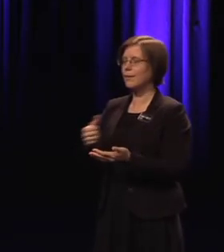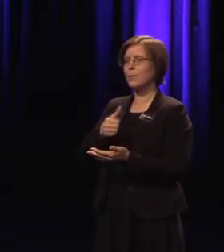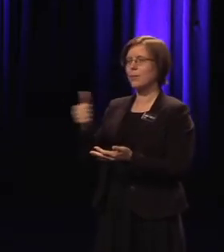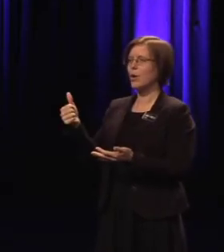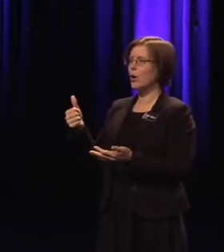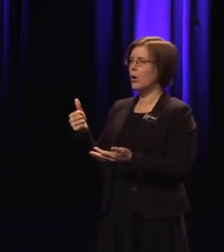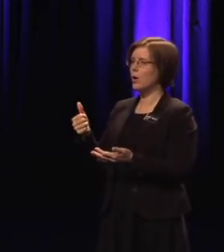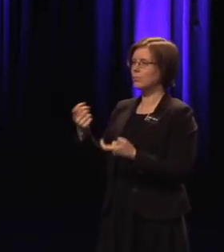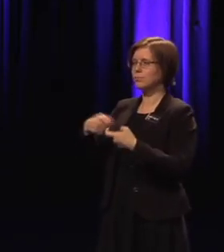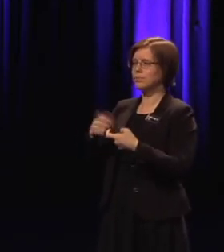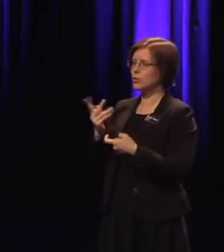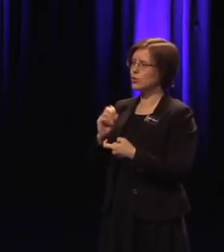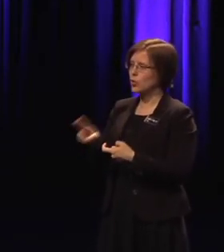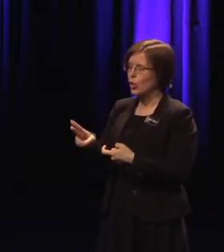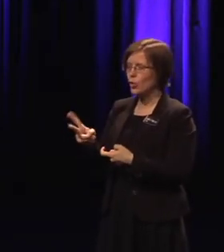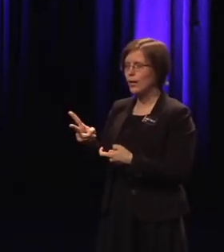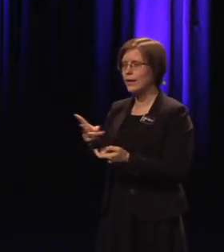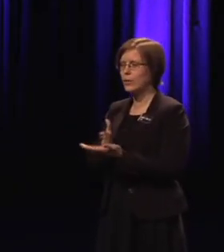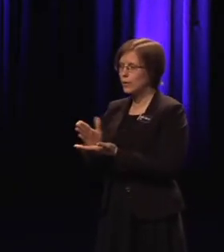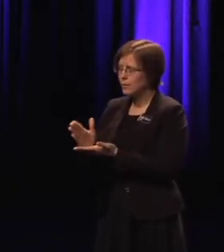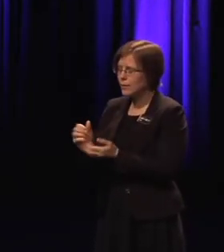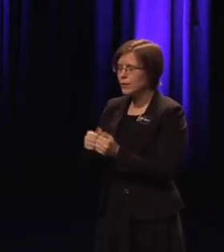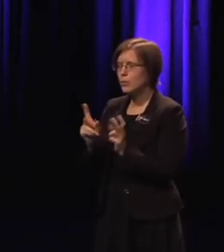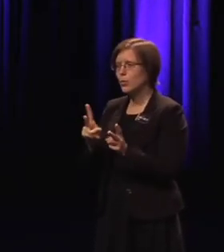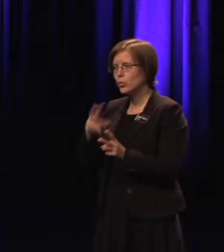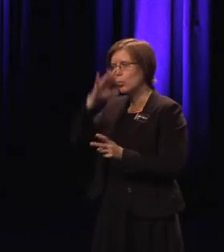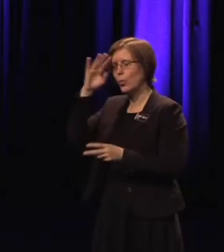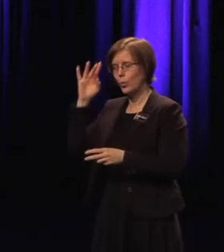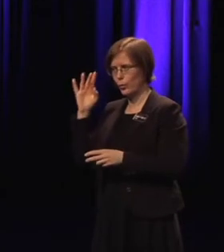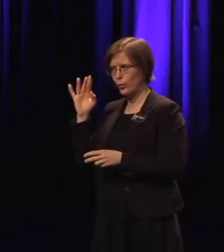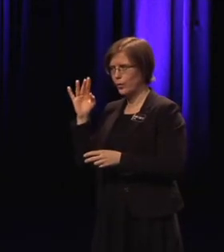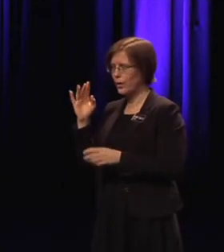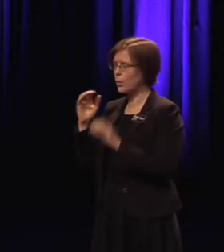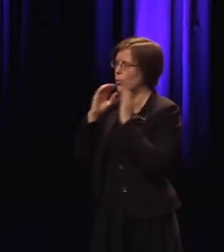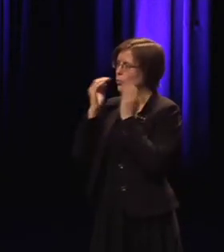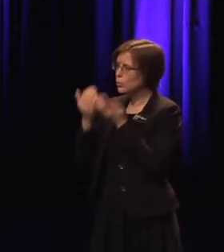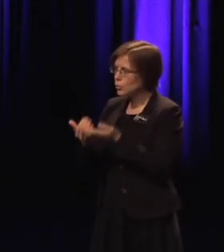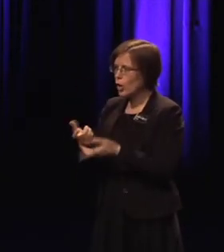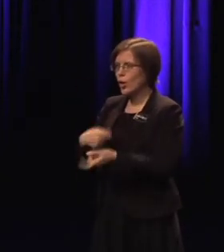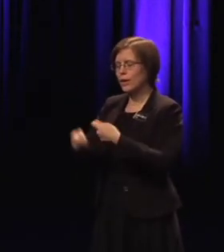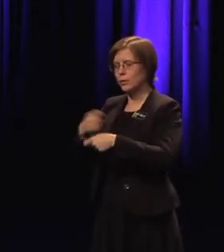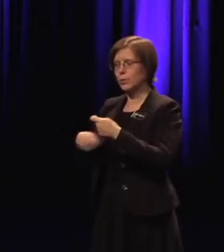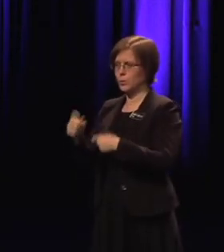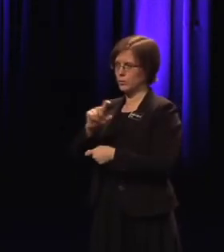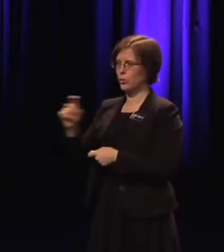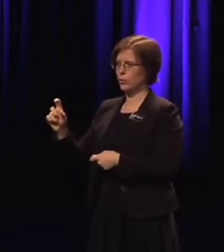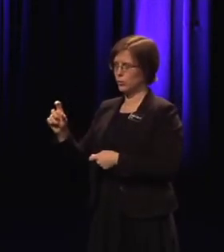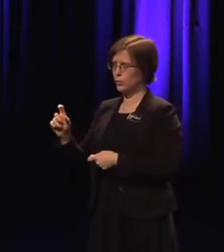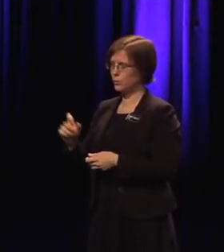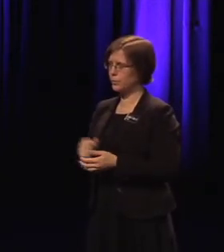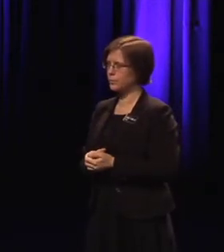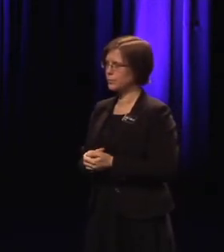gender and geography, but age and social and economic status.